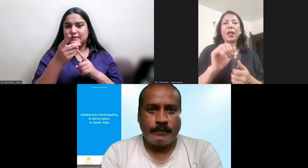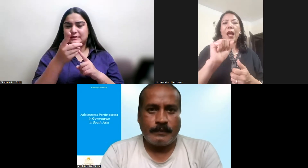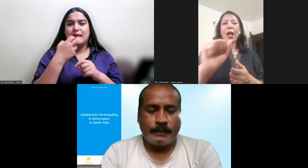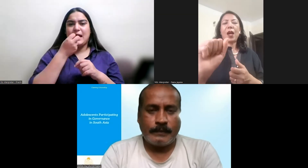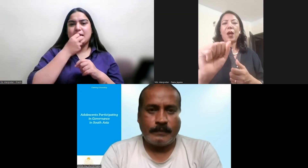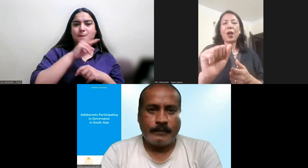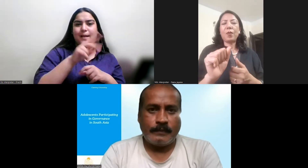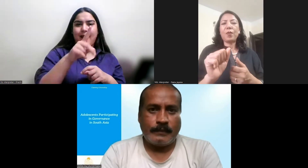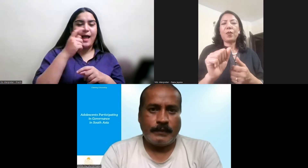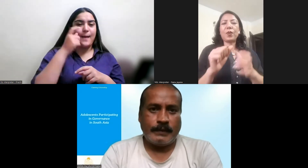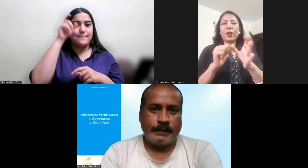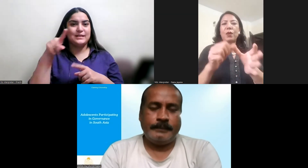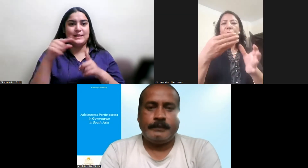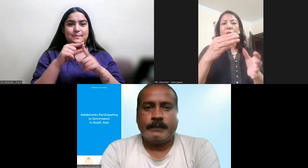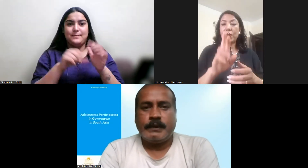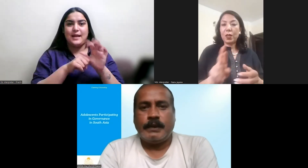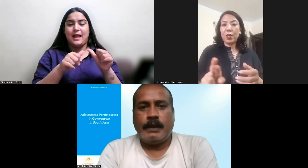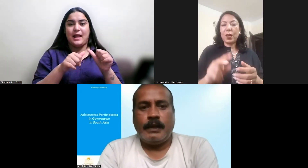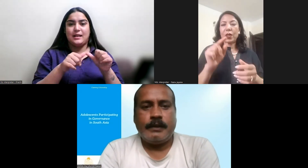child responsiveness of CFLG.